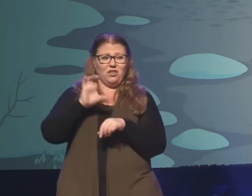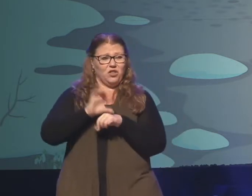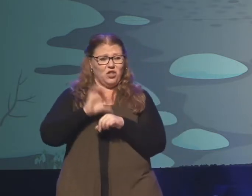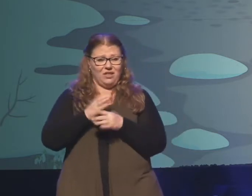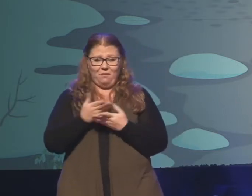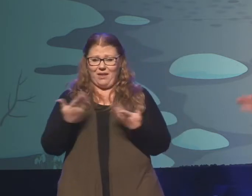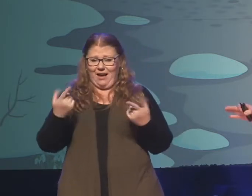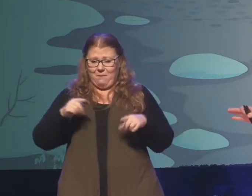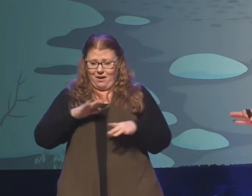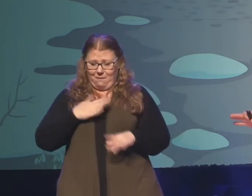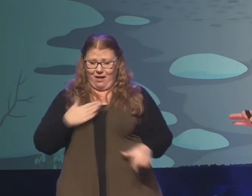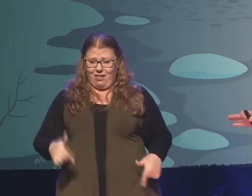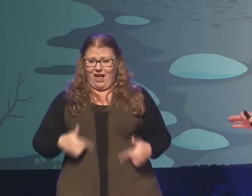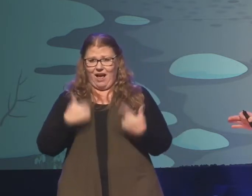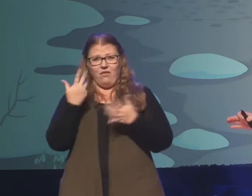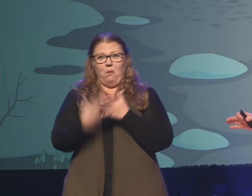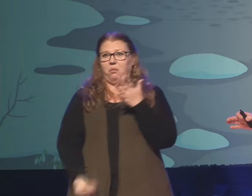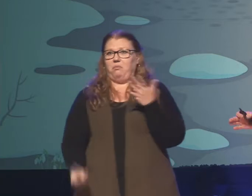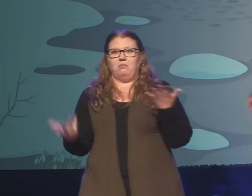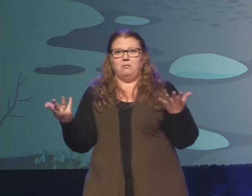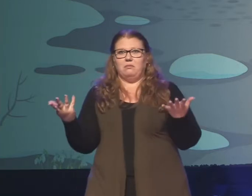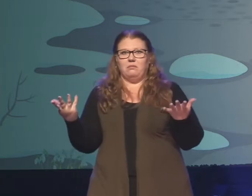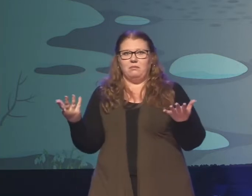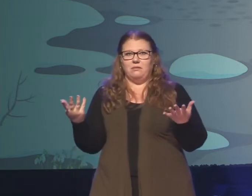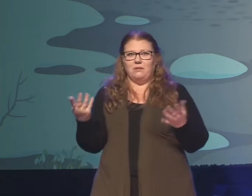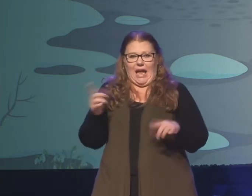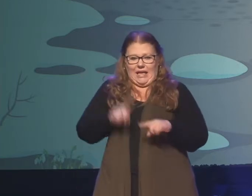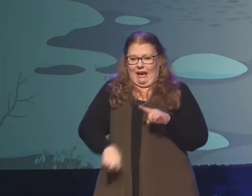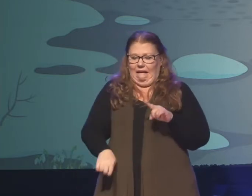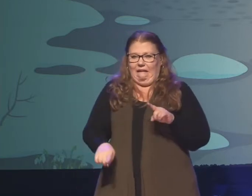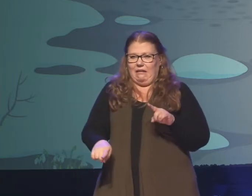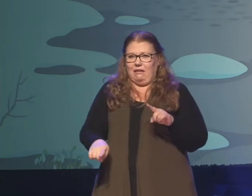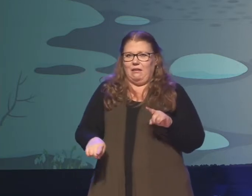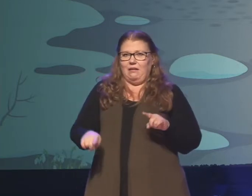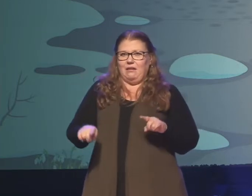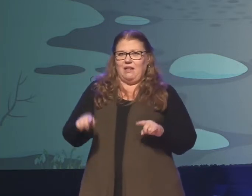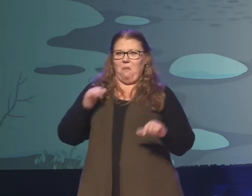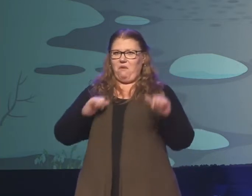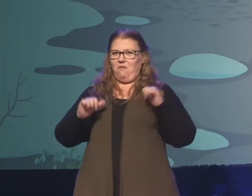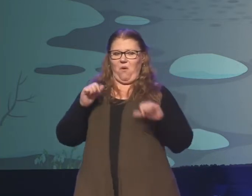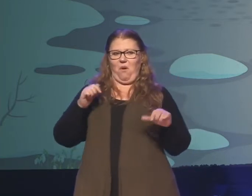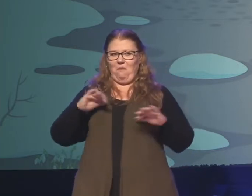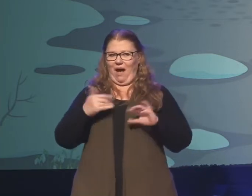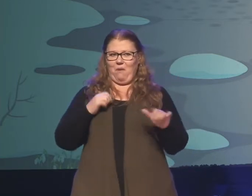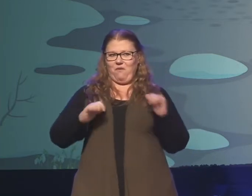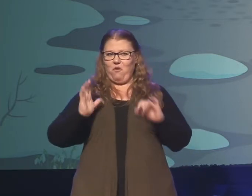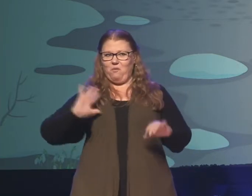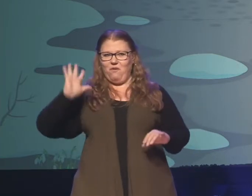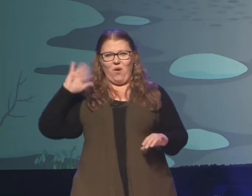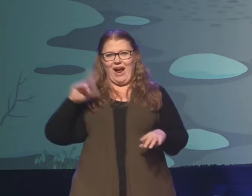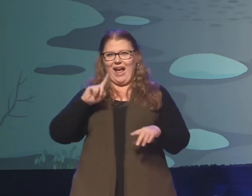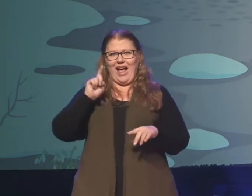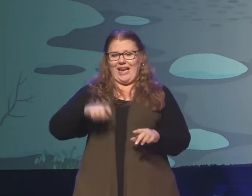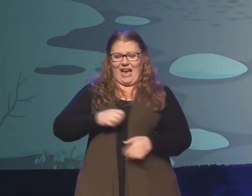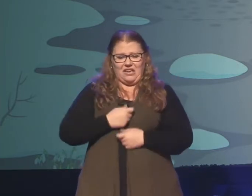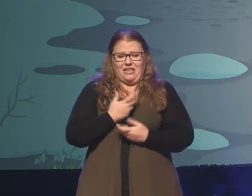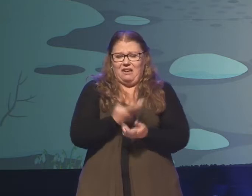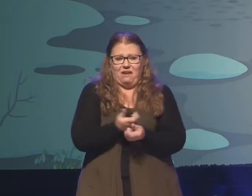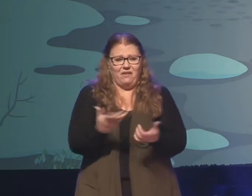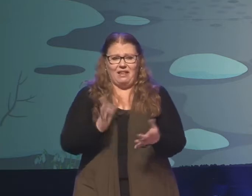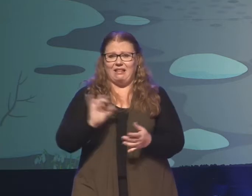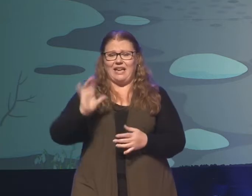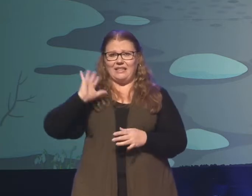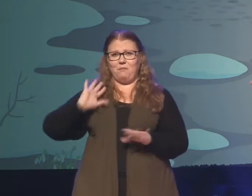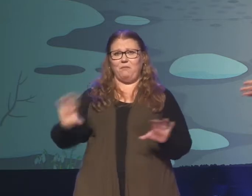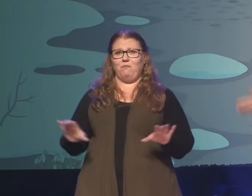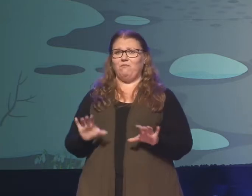and then whoosh, gone. I could no longer perform the way I performed before. I could no longer give of myself the way I gave. I could